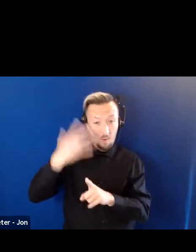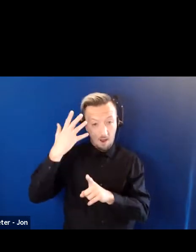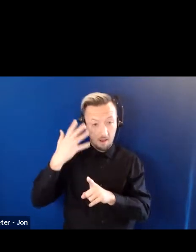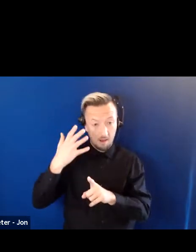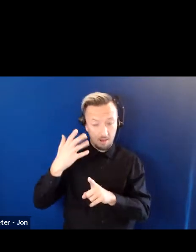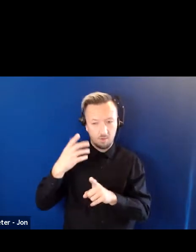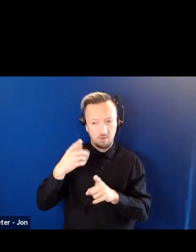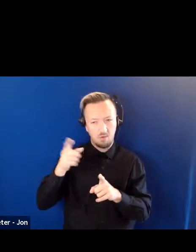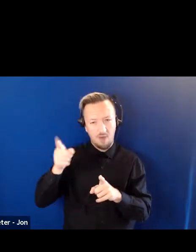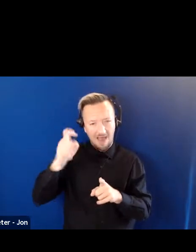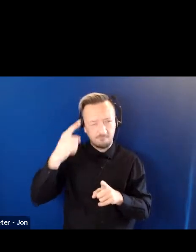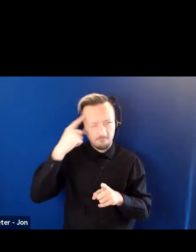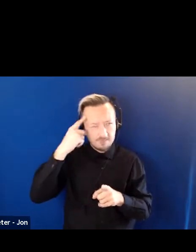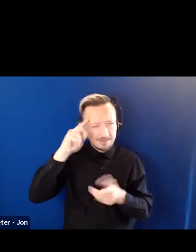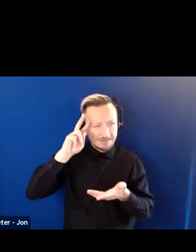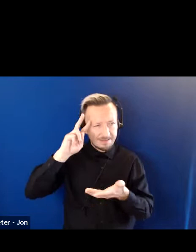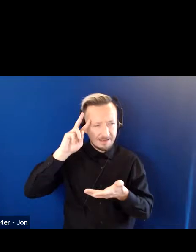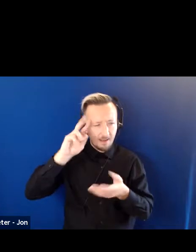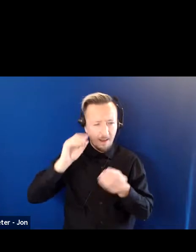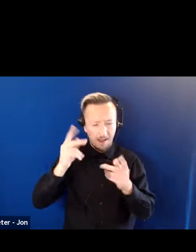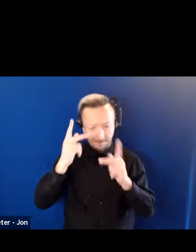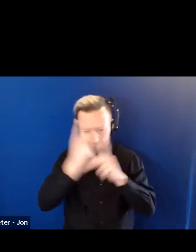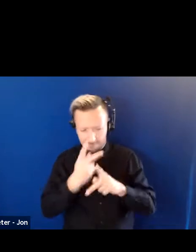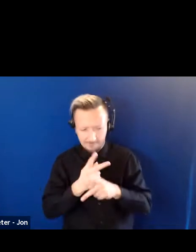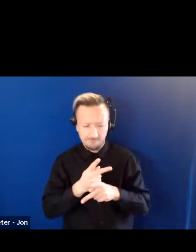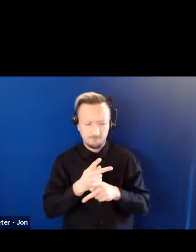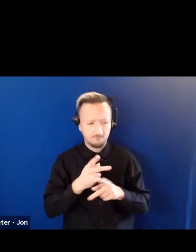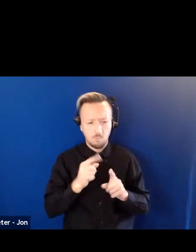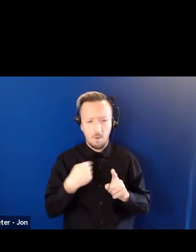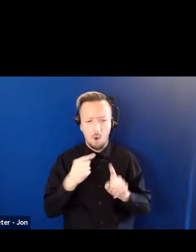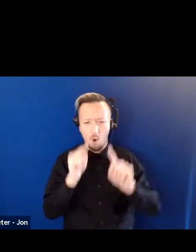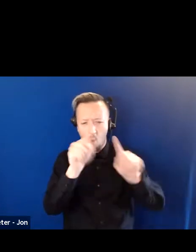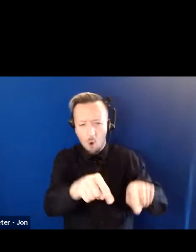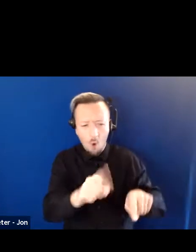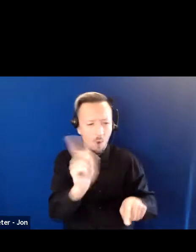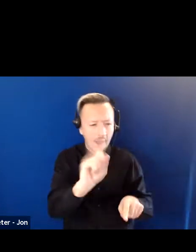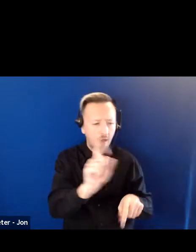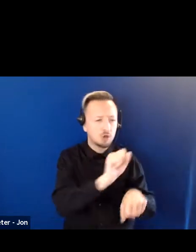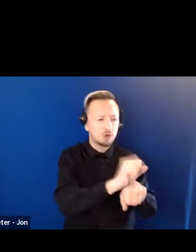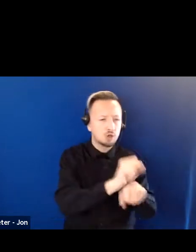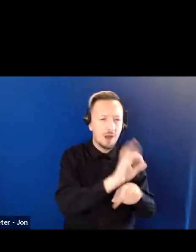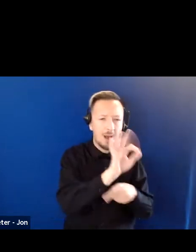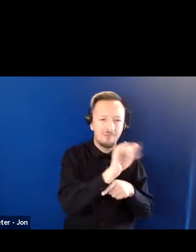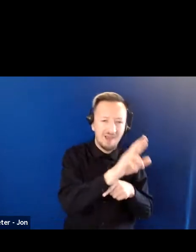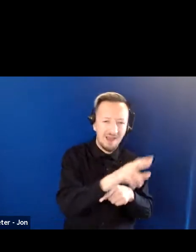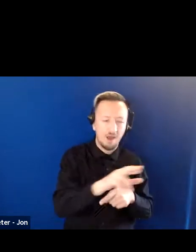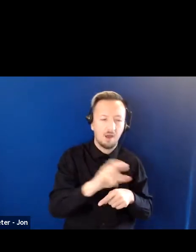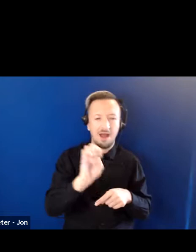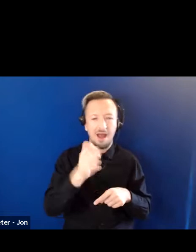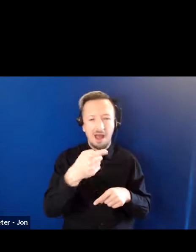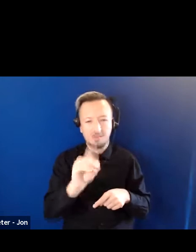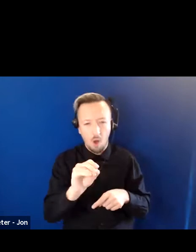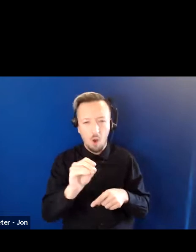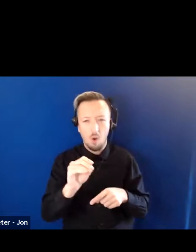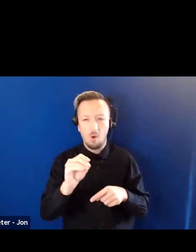at job fairs or any other kind of event, expos, and just start communicating with